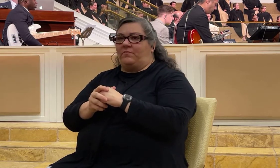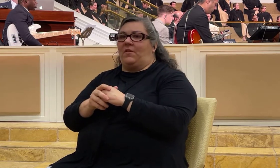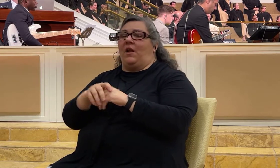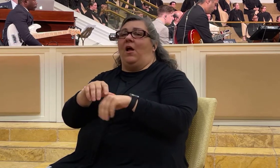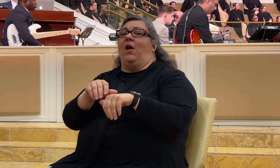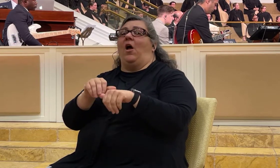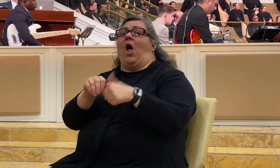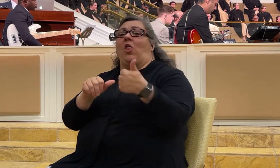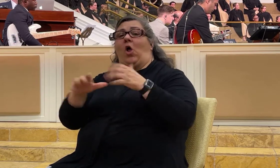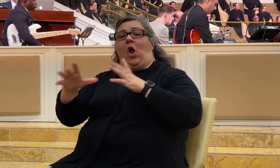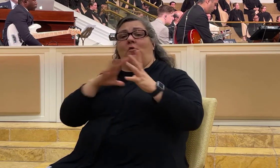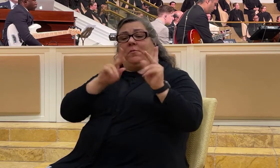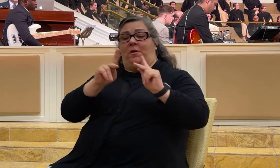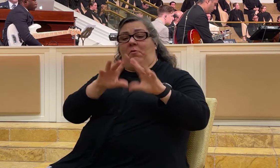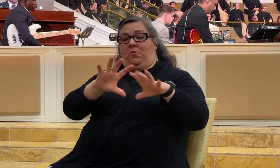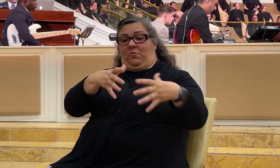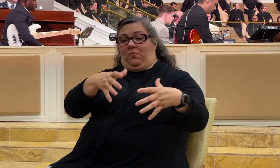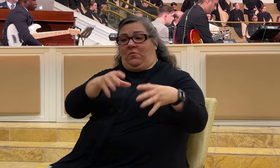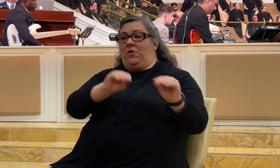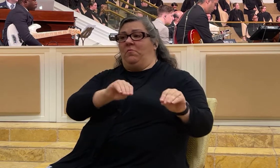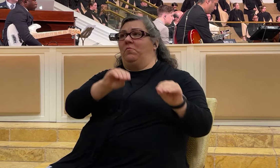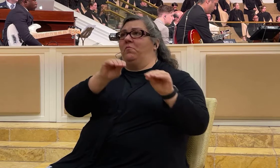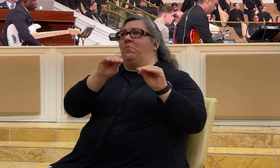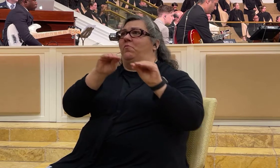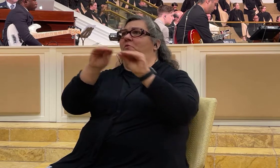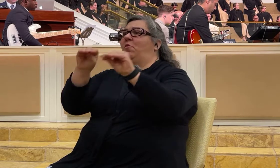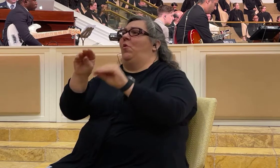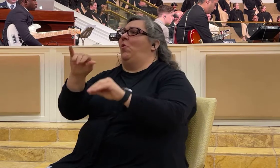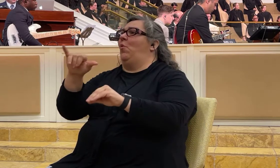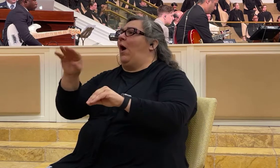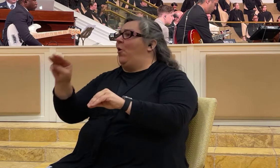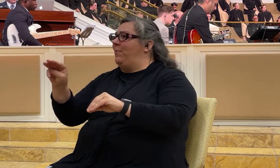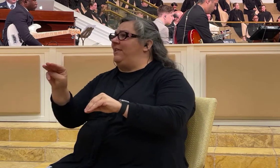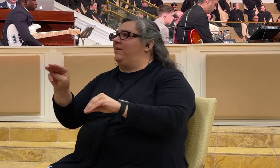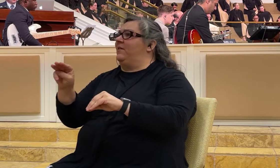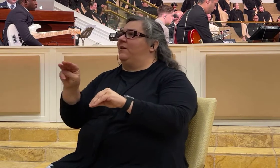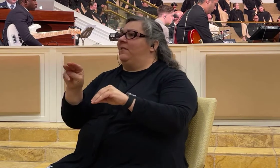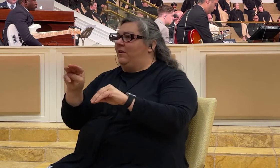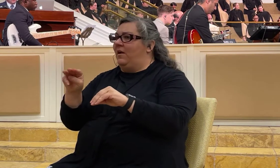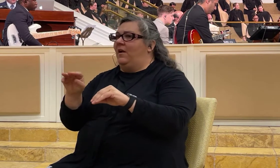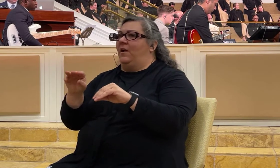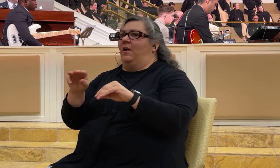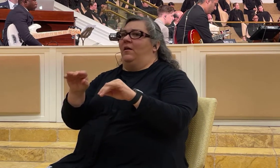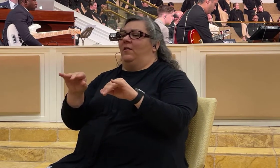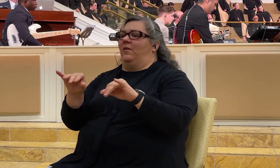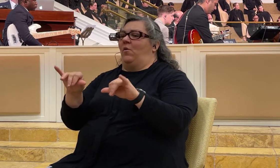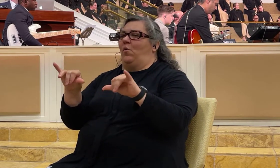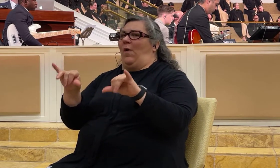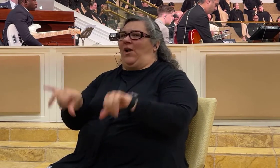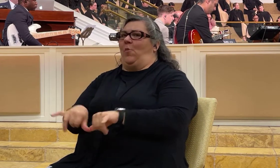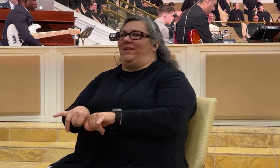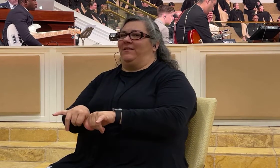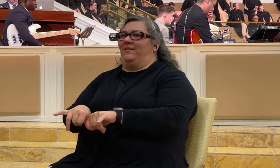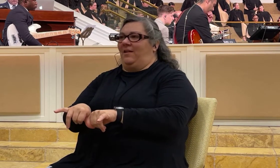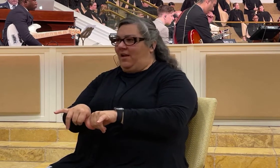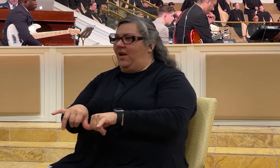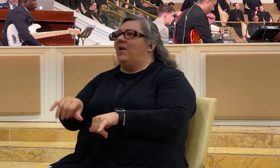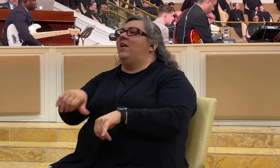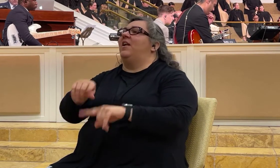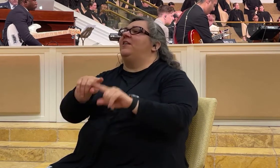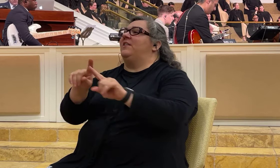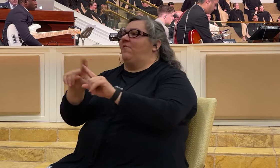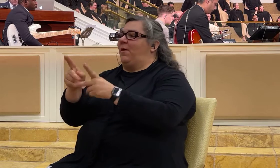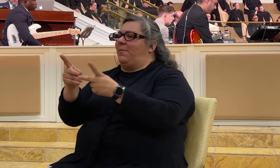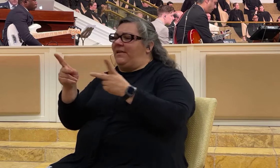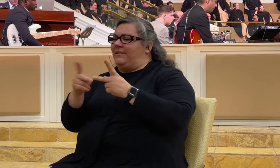Others of them can move to Wyoming and other places as they seek